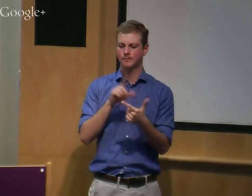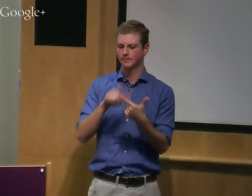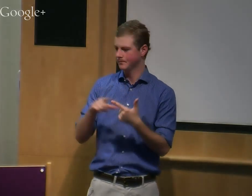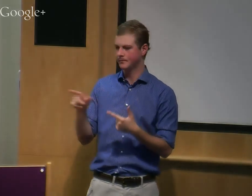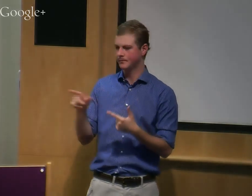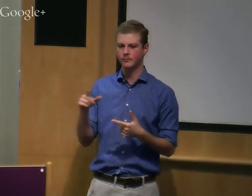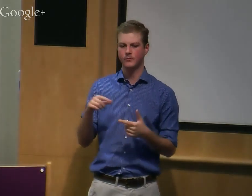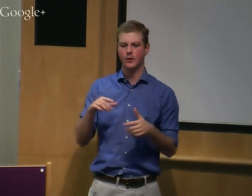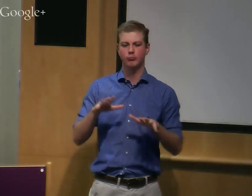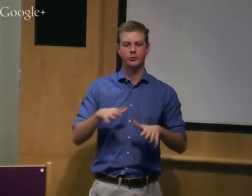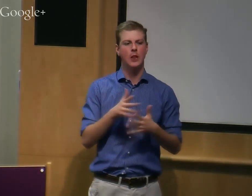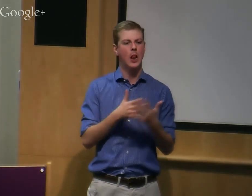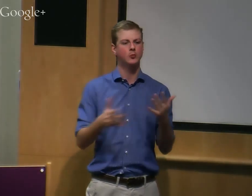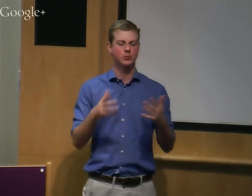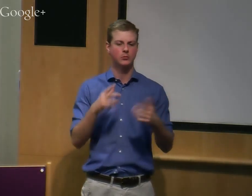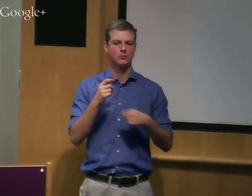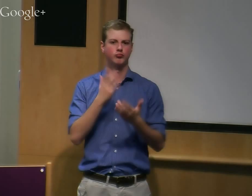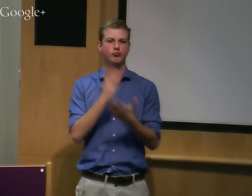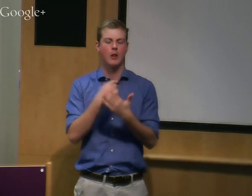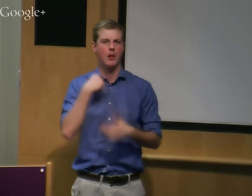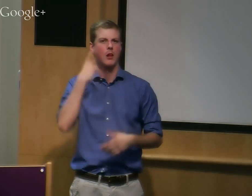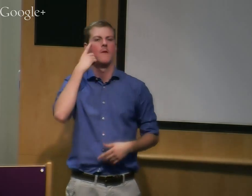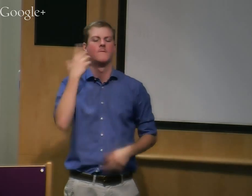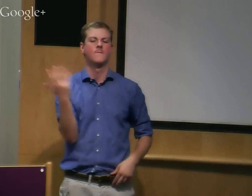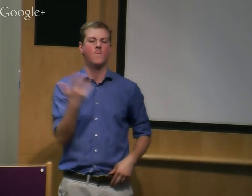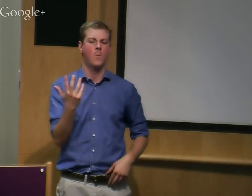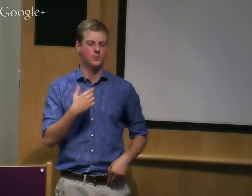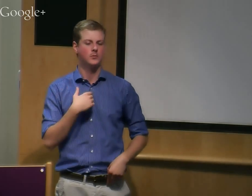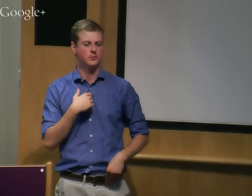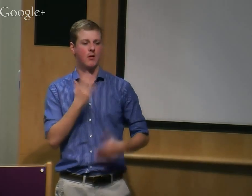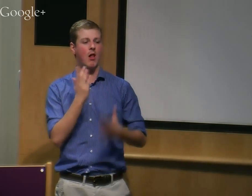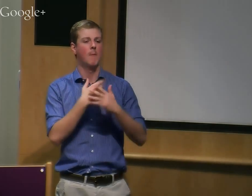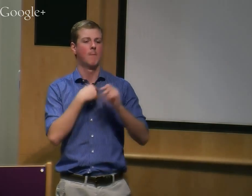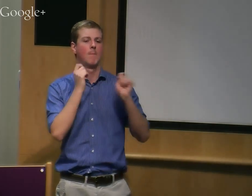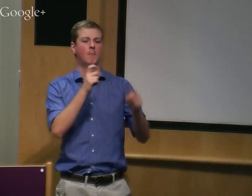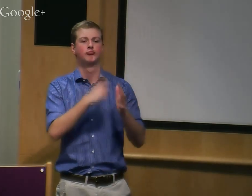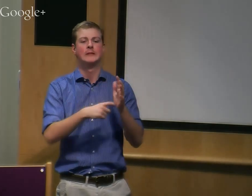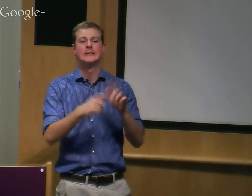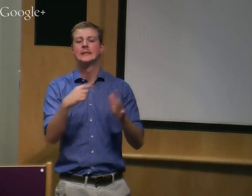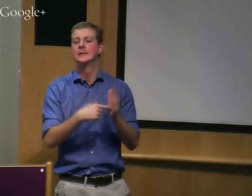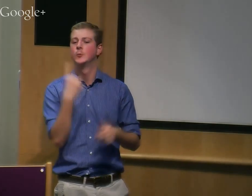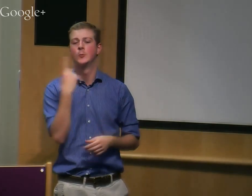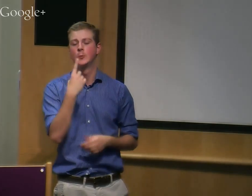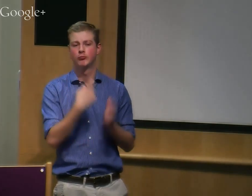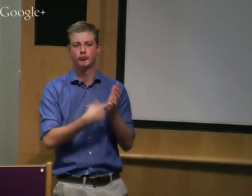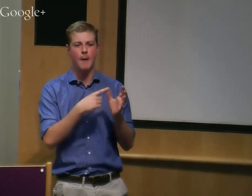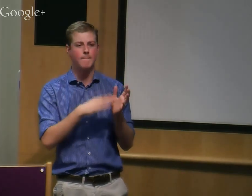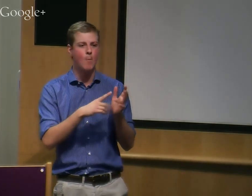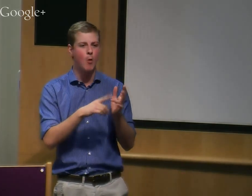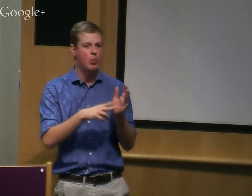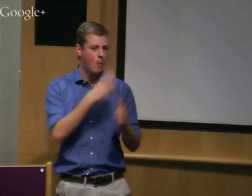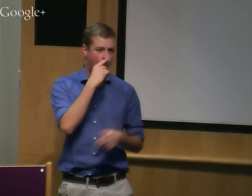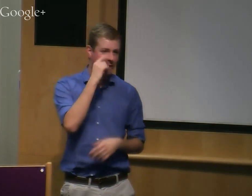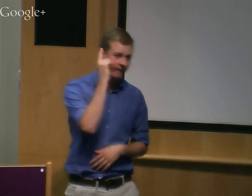I think it's important that we be clear. It is an organic language. It is alive. Now, I would like